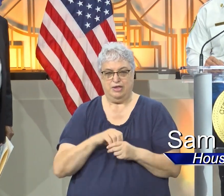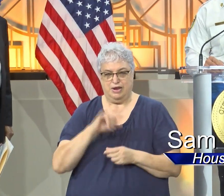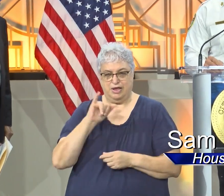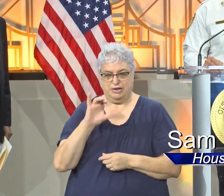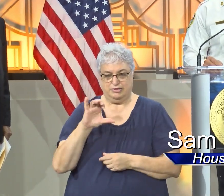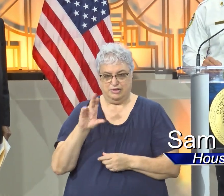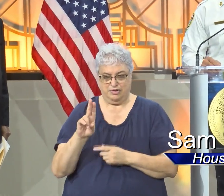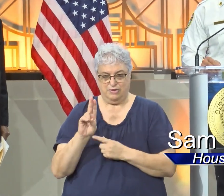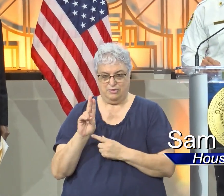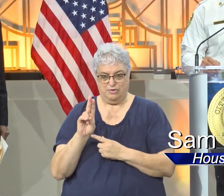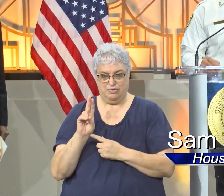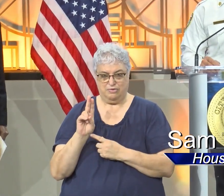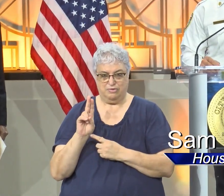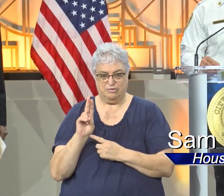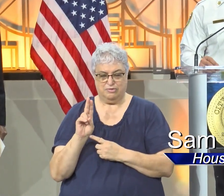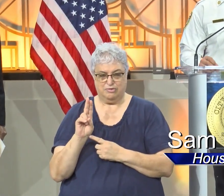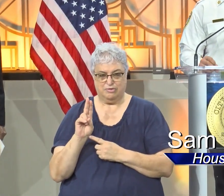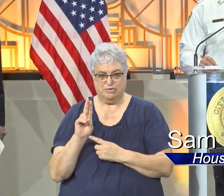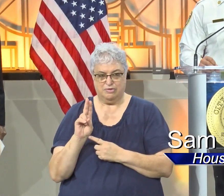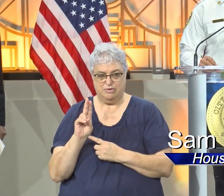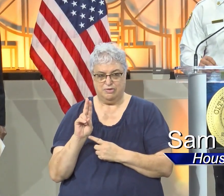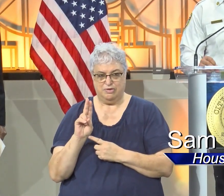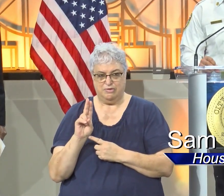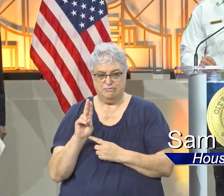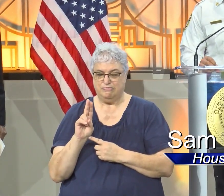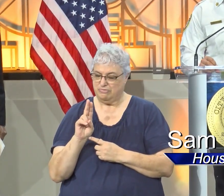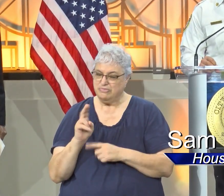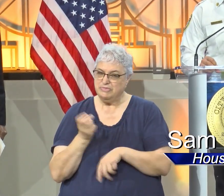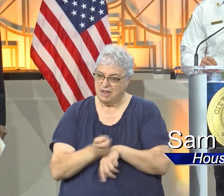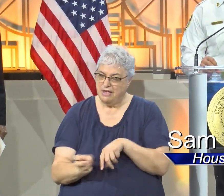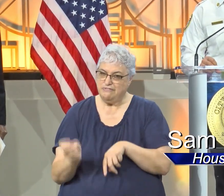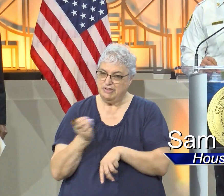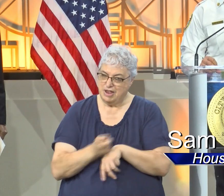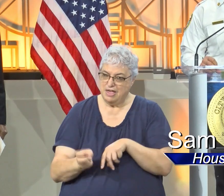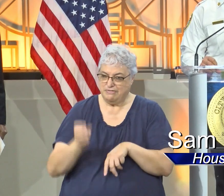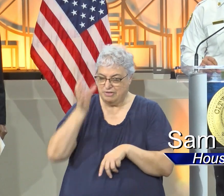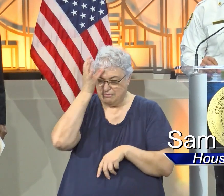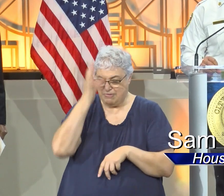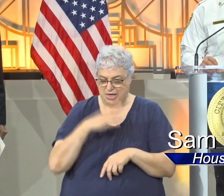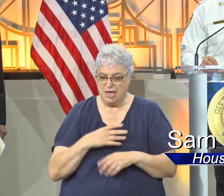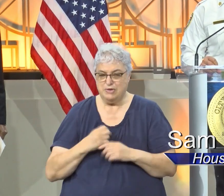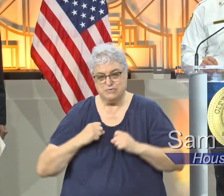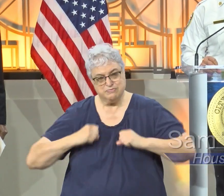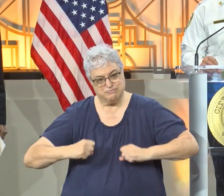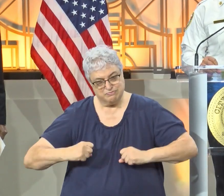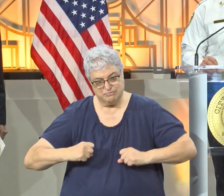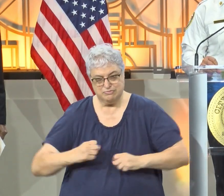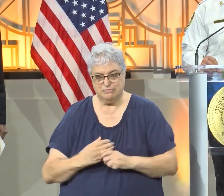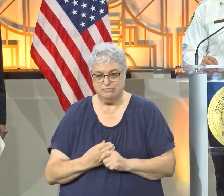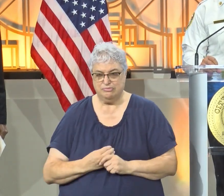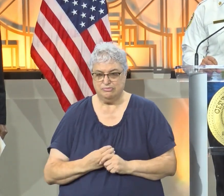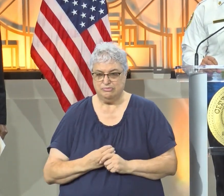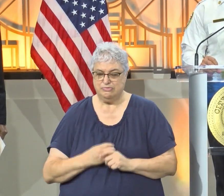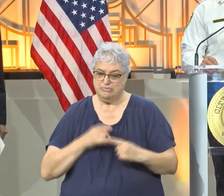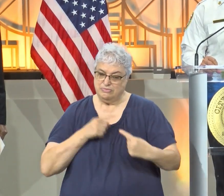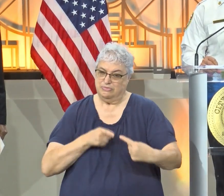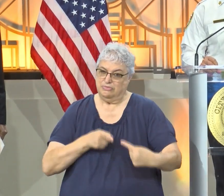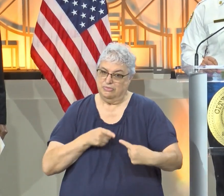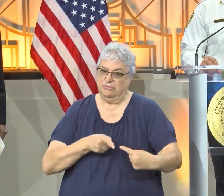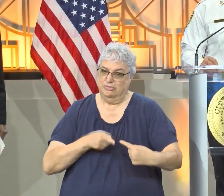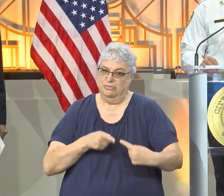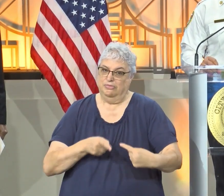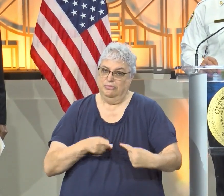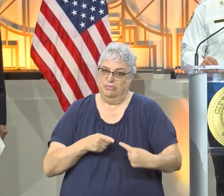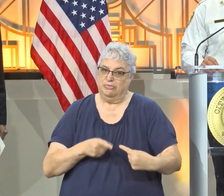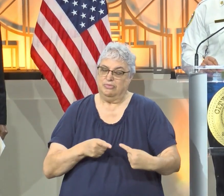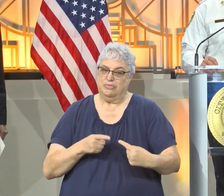ICU. He's a tough individual, and he is fighting this. We're hopeful